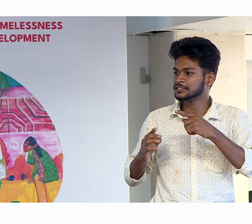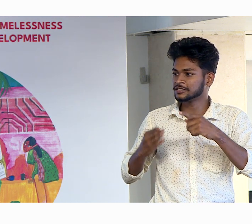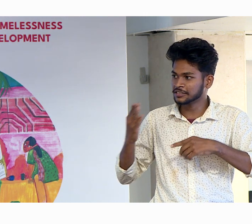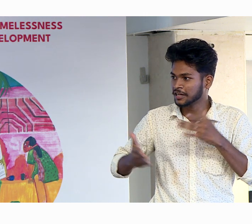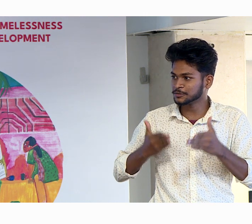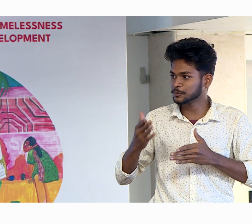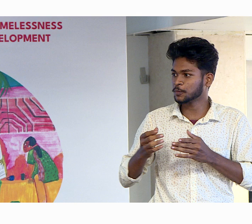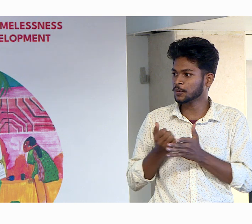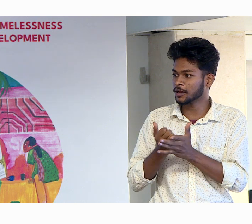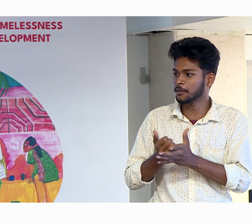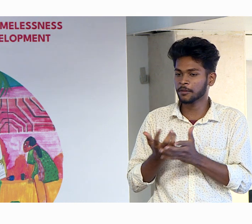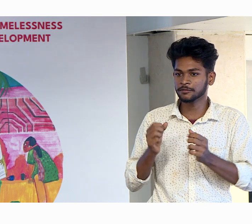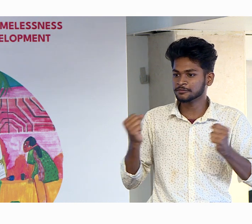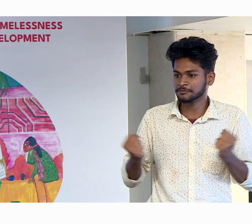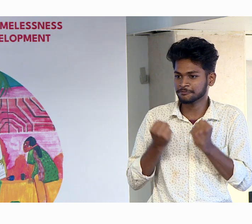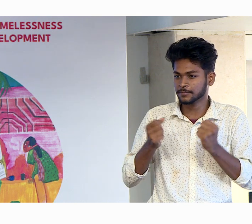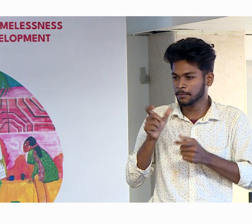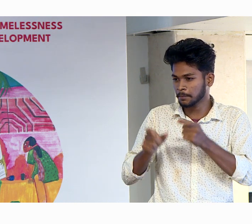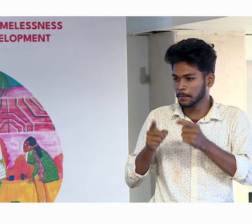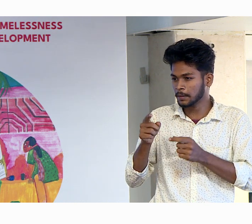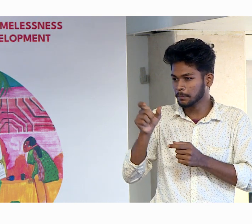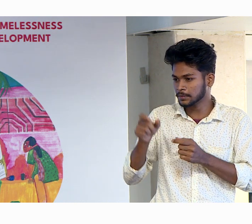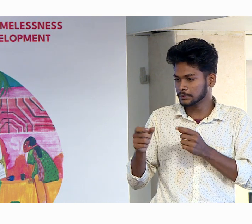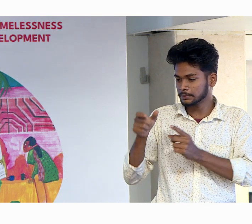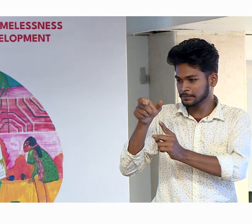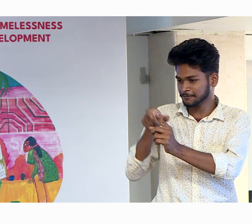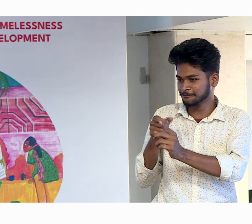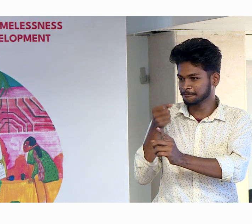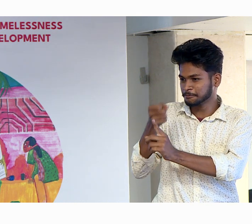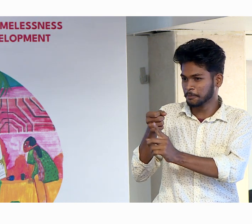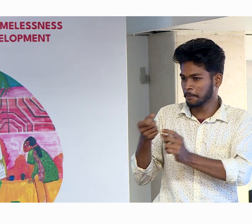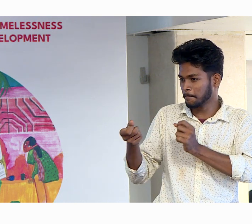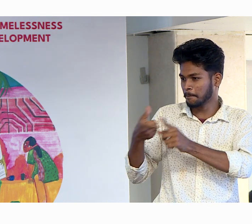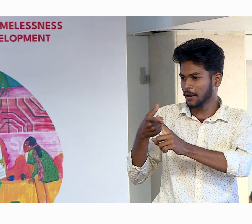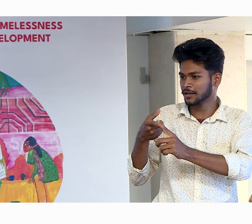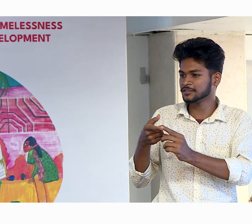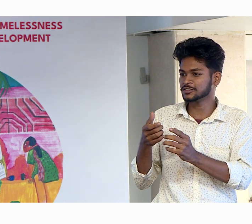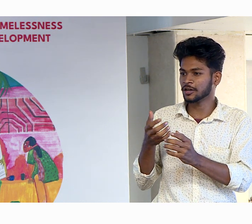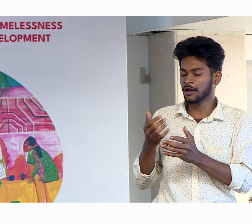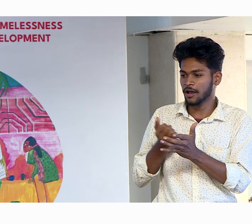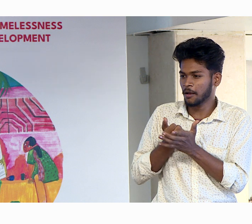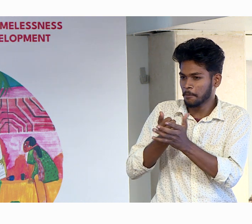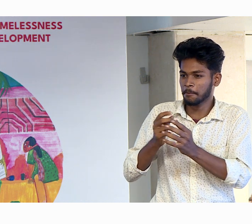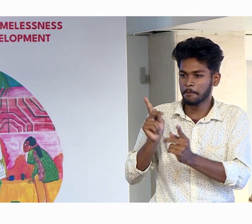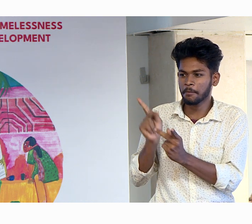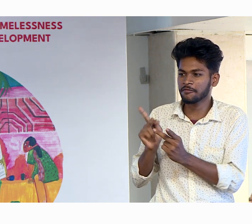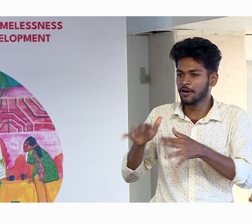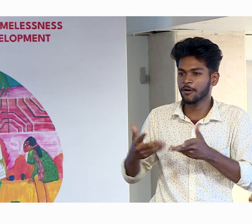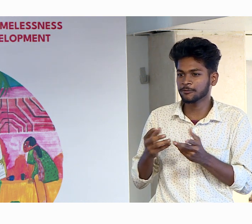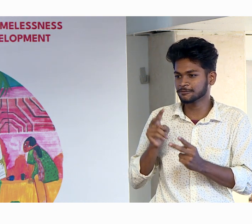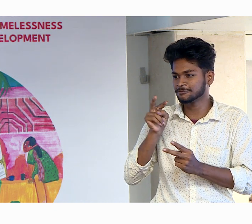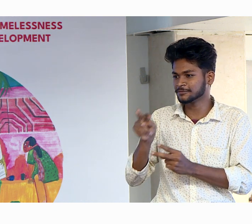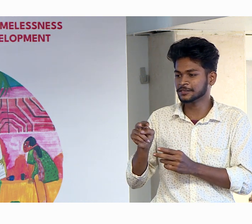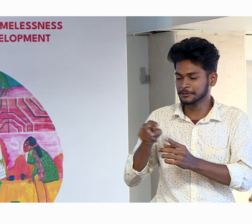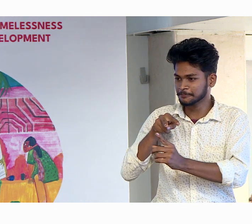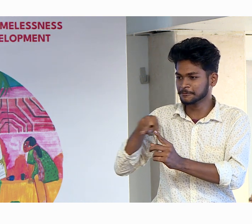places, to try to understand what would be the right way to implement this in the locality. And we're pleased to say